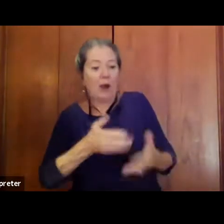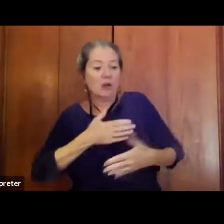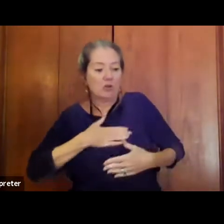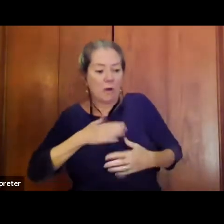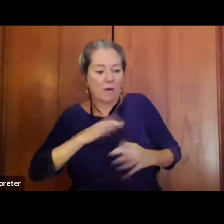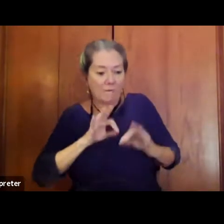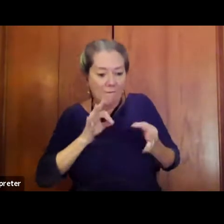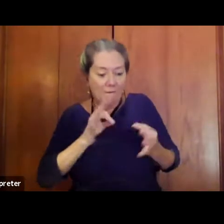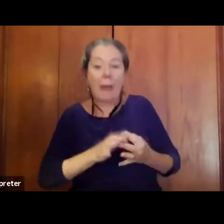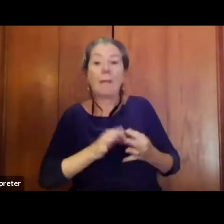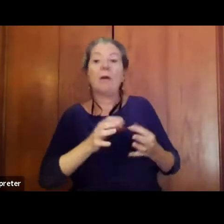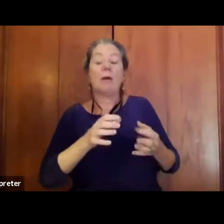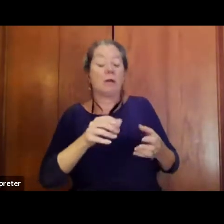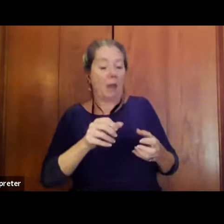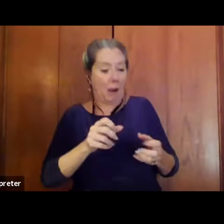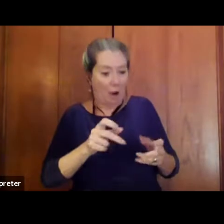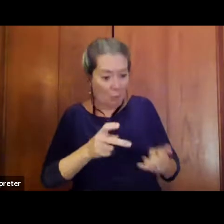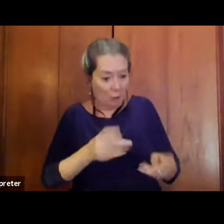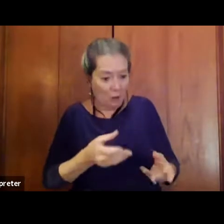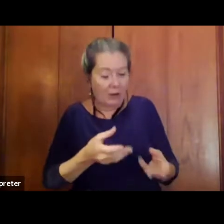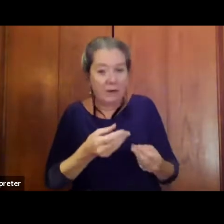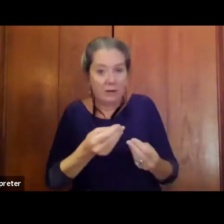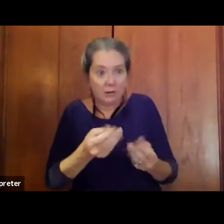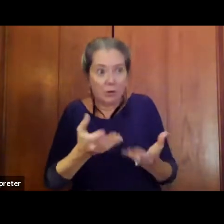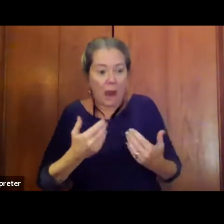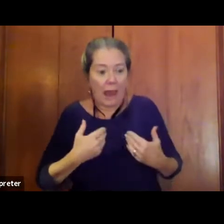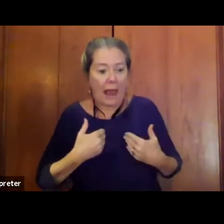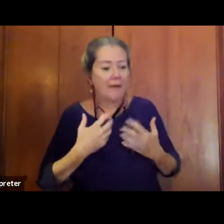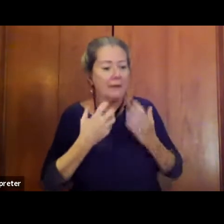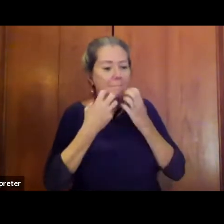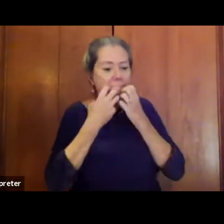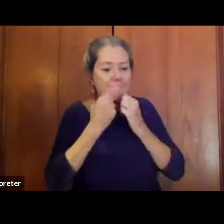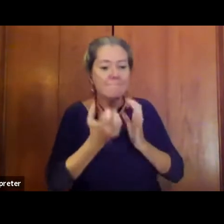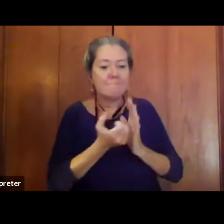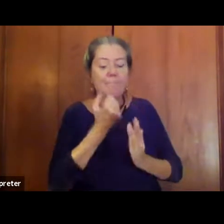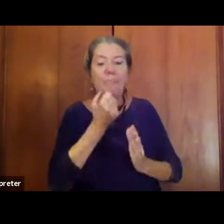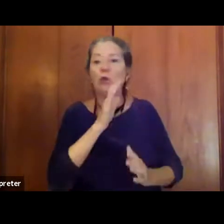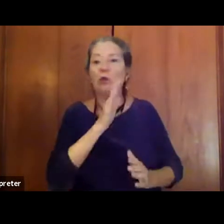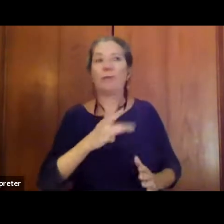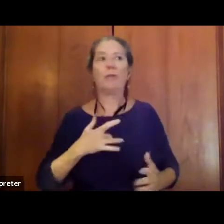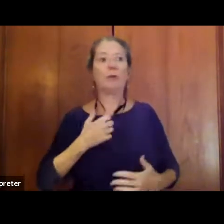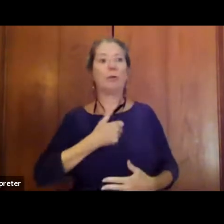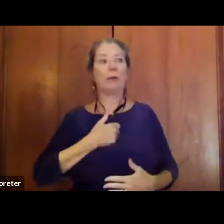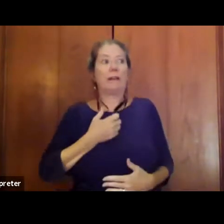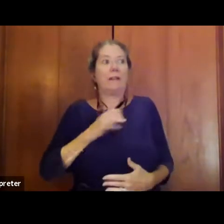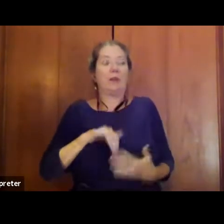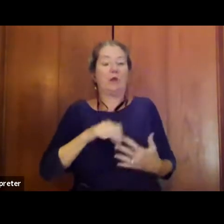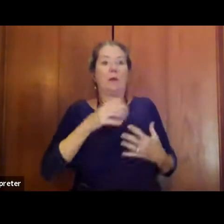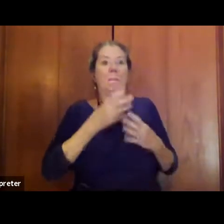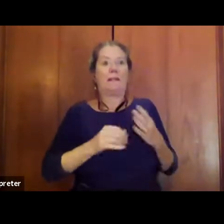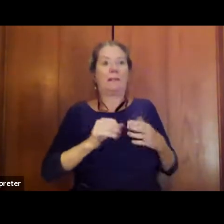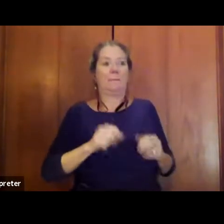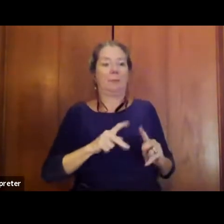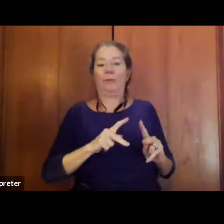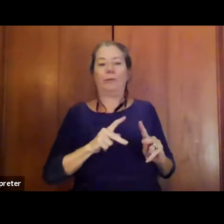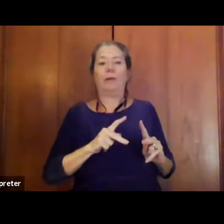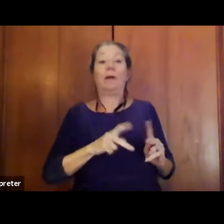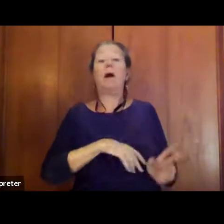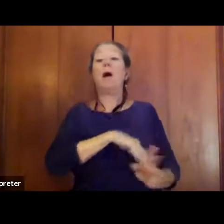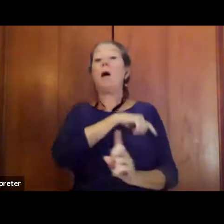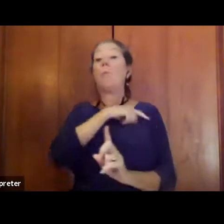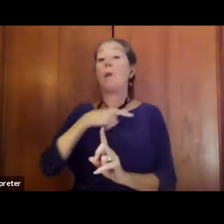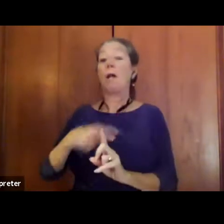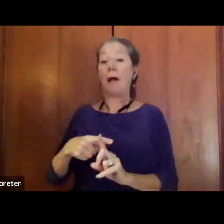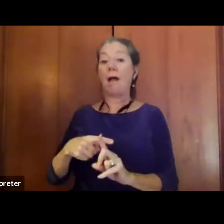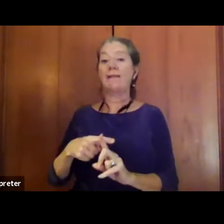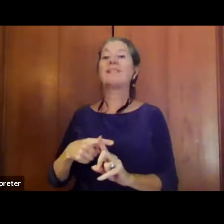itself truly lends itself to not having regrets tied to missed opportunities. Additionally, taking the time to